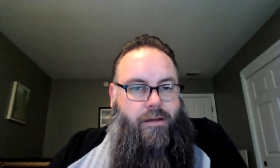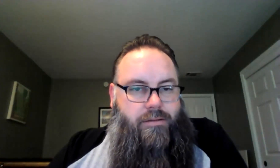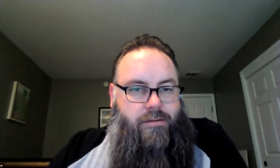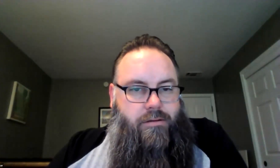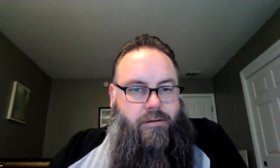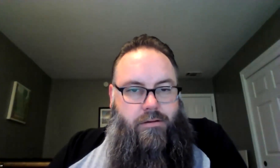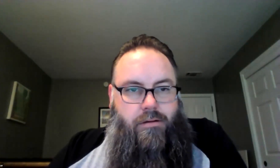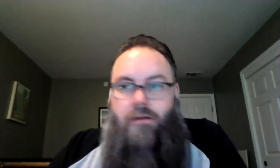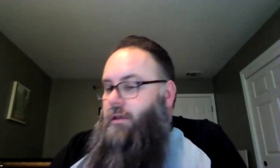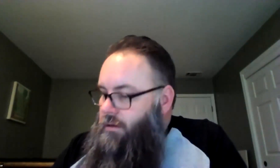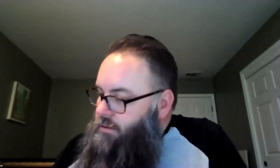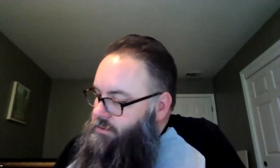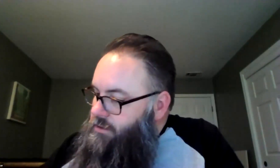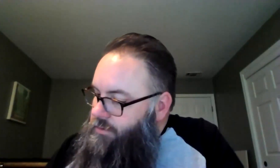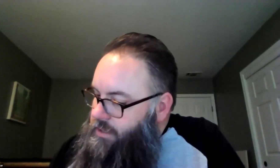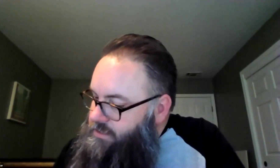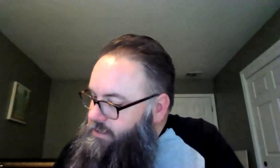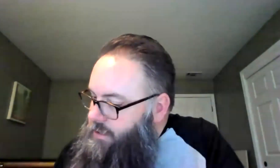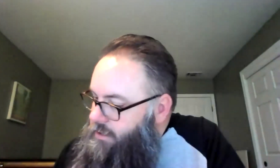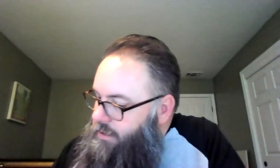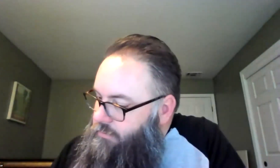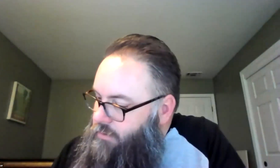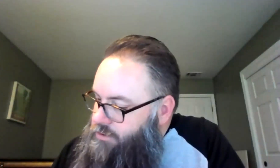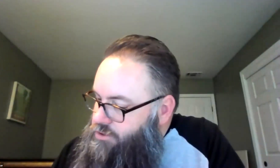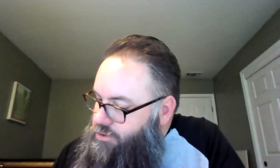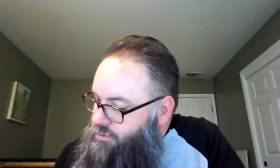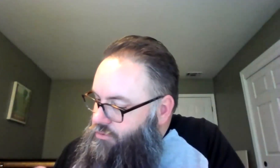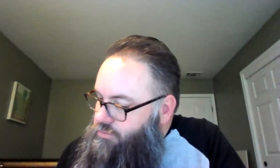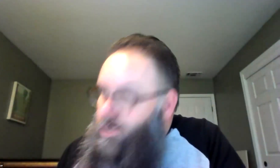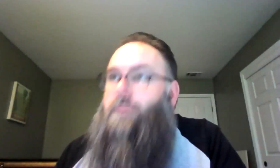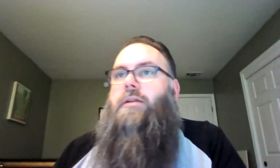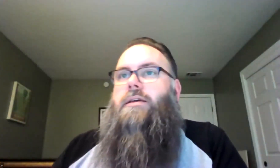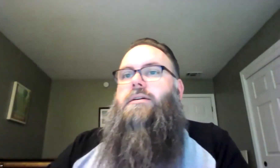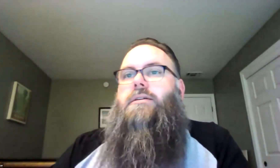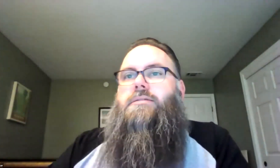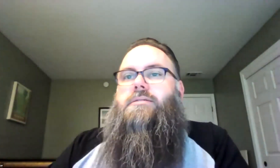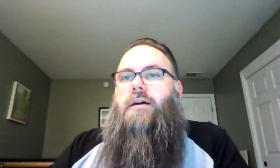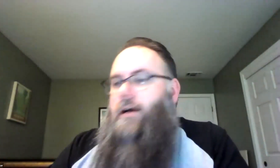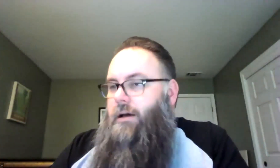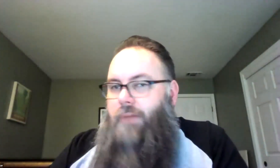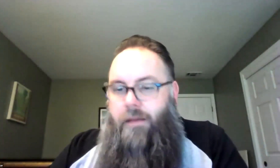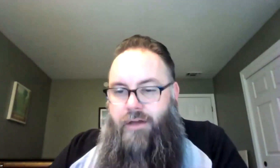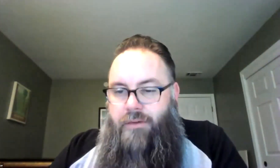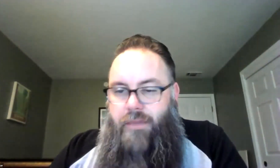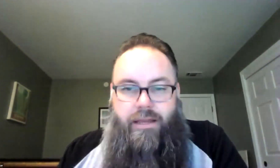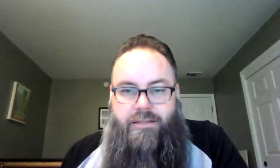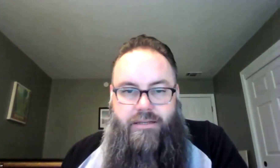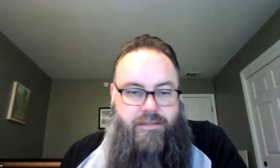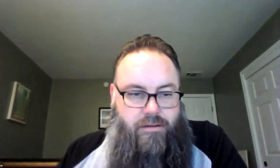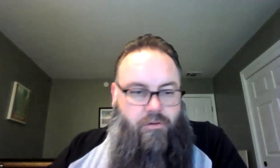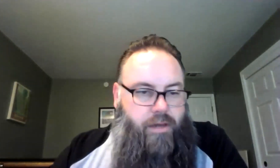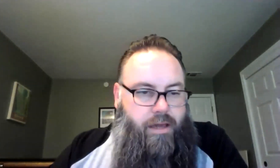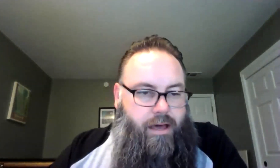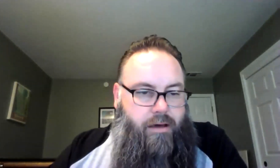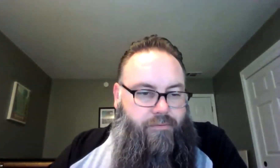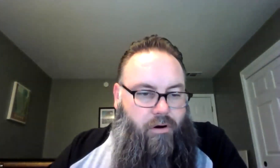All right. So the next thing I want to talk about is upcoming meetings. And